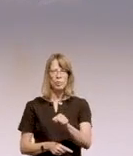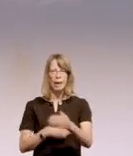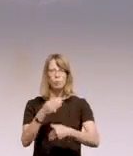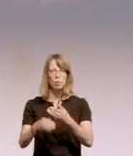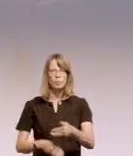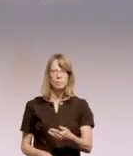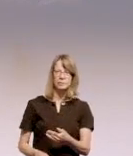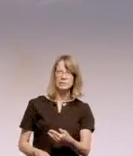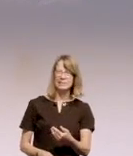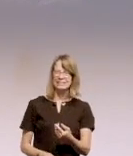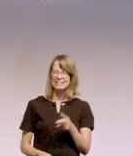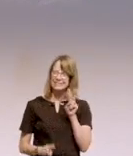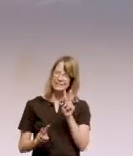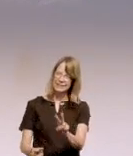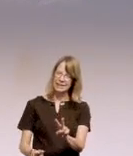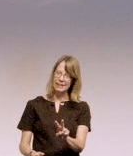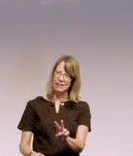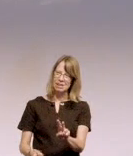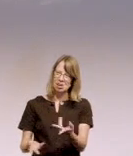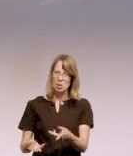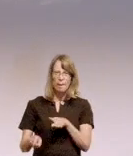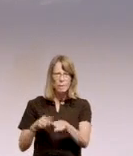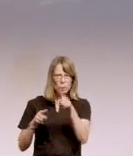typical user looks like, and we solve for that.